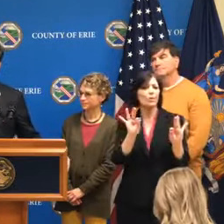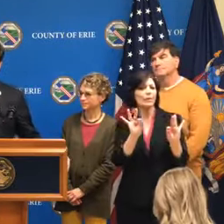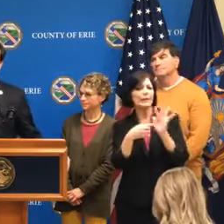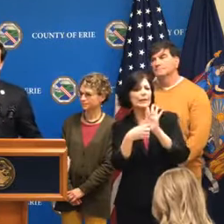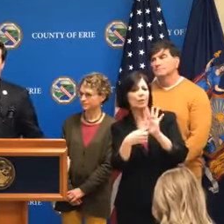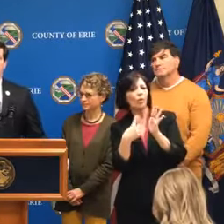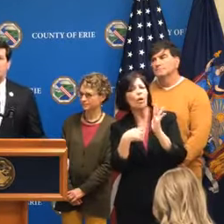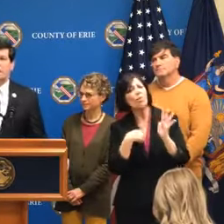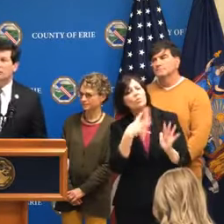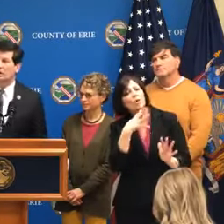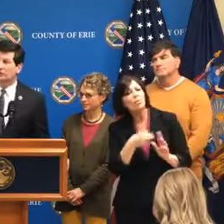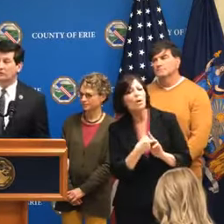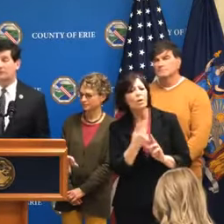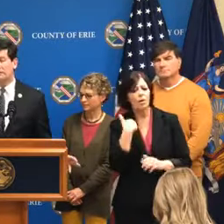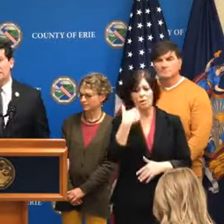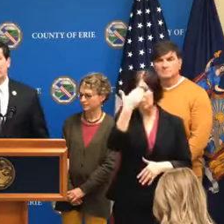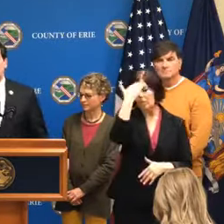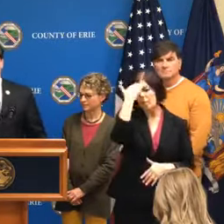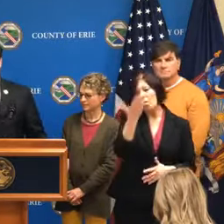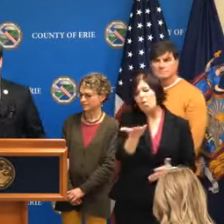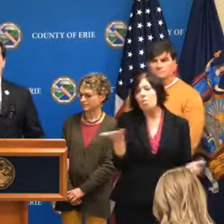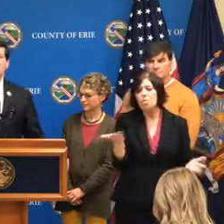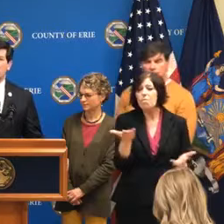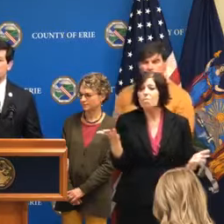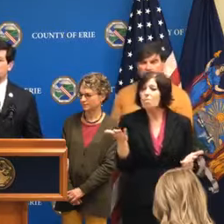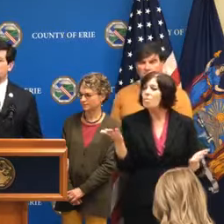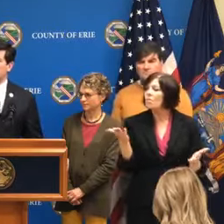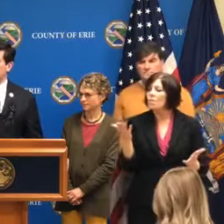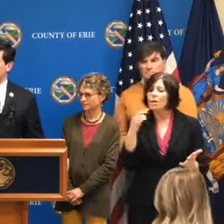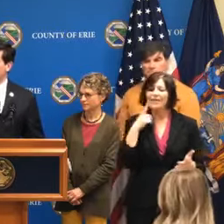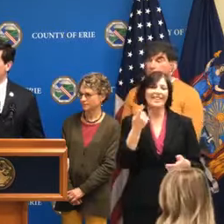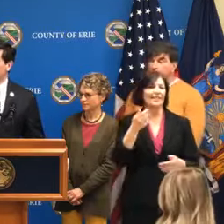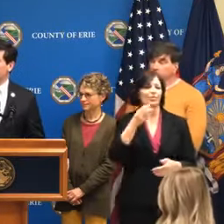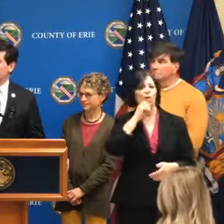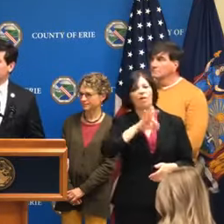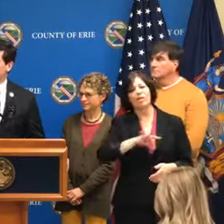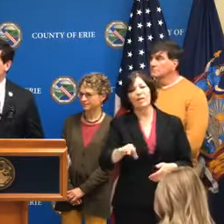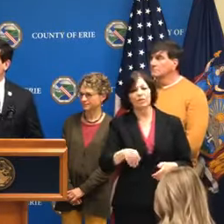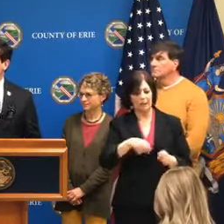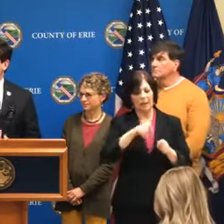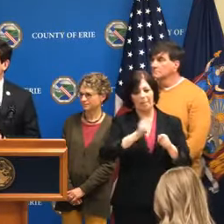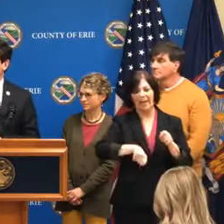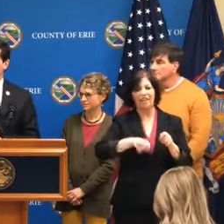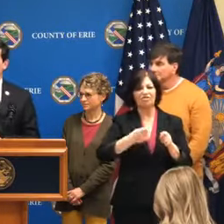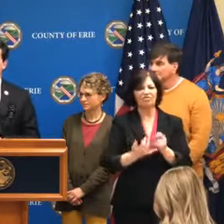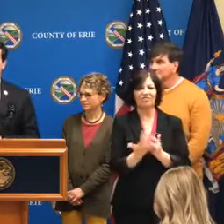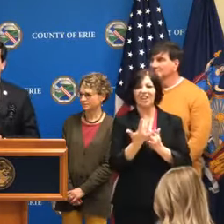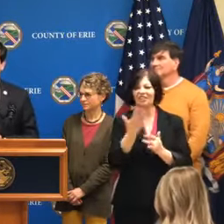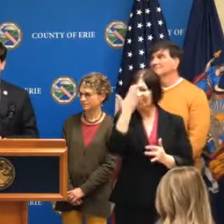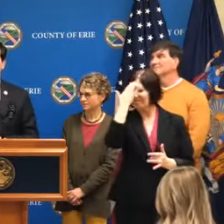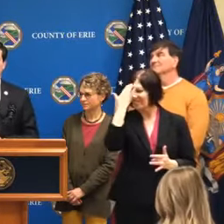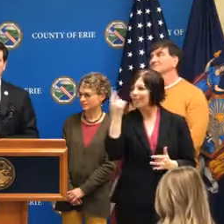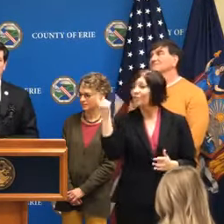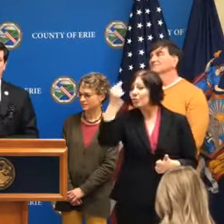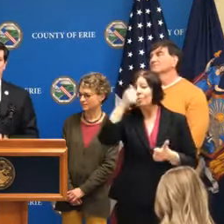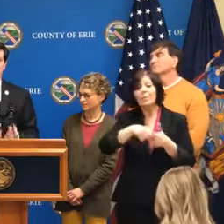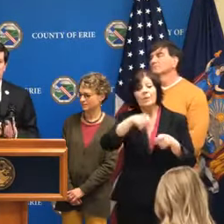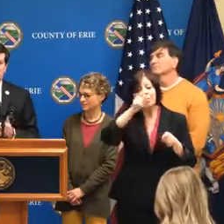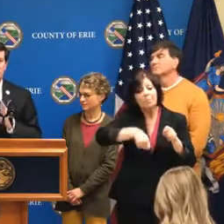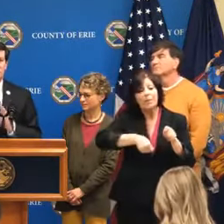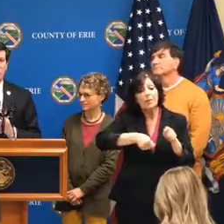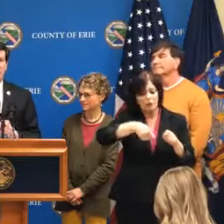we're talking about. I think we all know, well, maybe not because you don't see too many matchbooks anymore. But for those of you that are a little older, like myself, you'll remember the